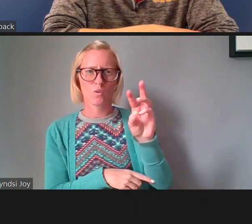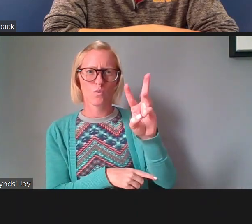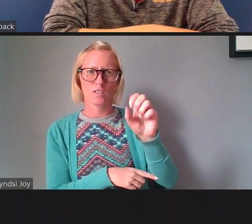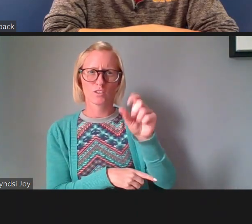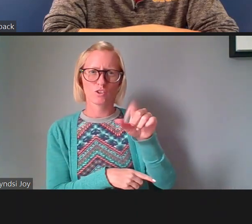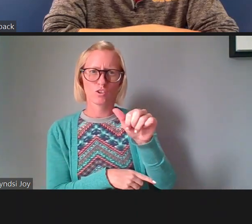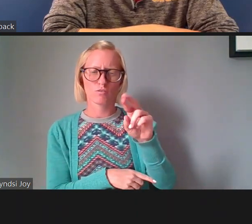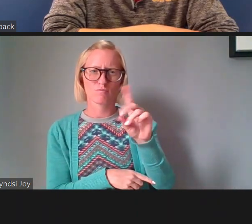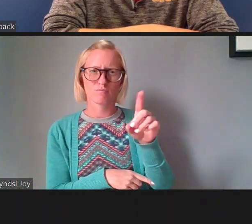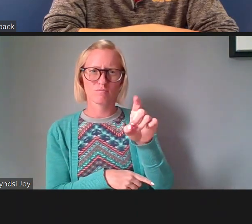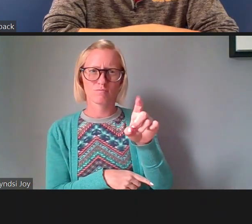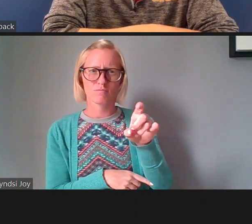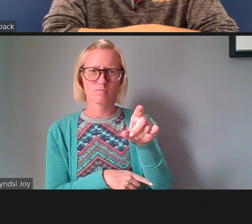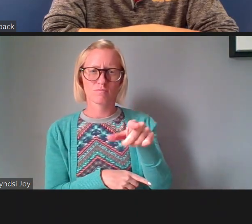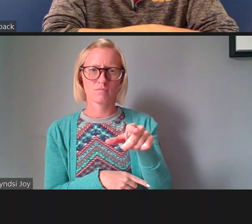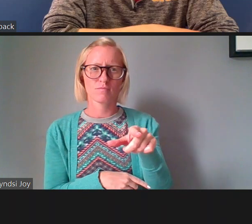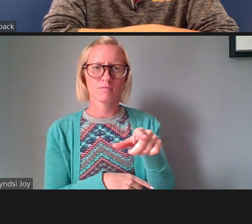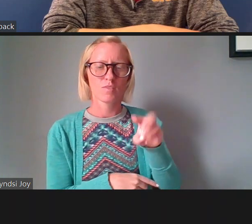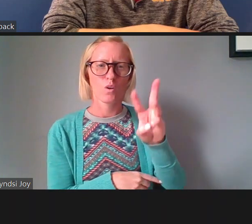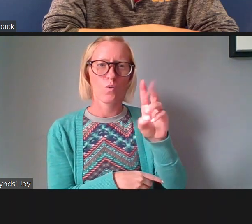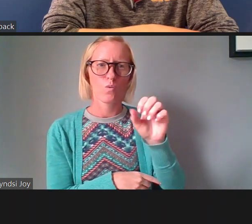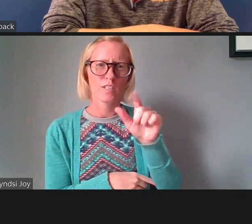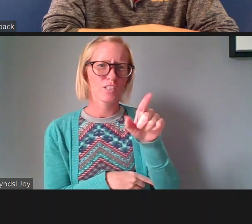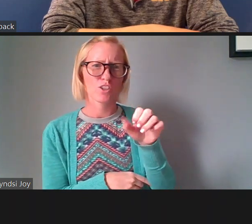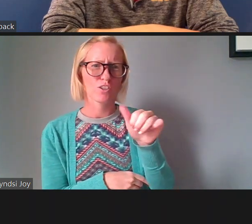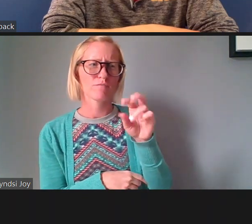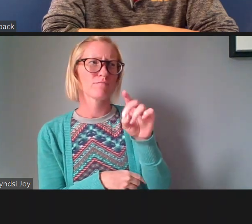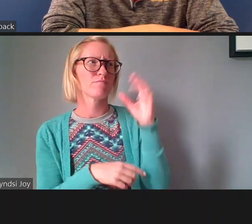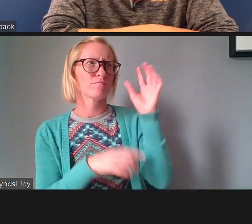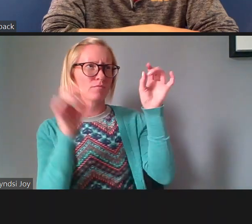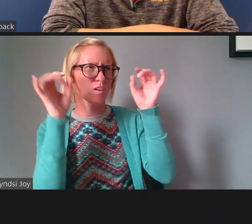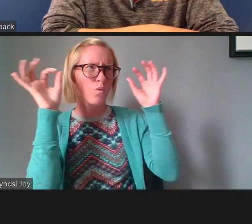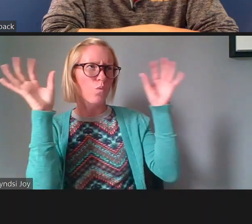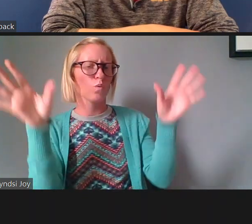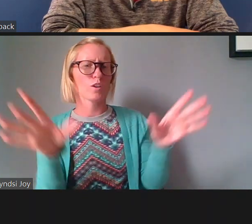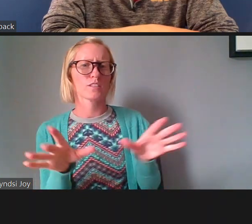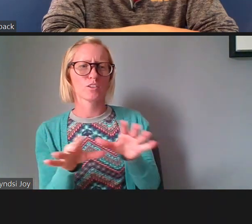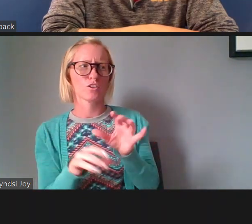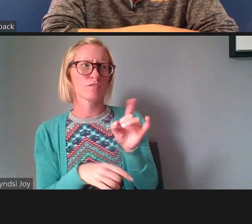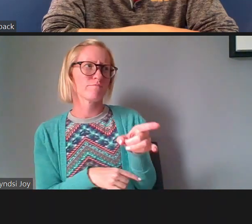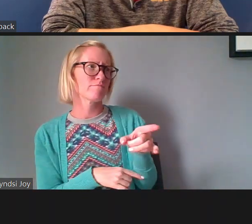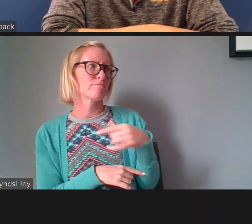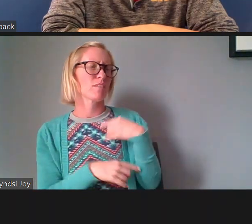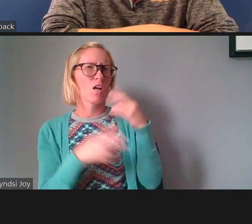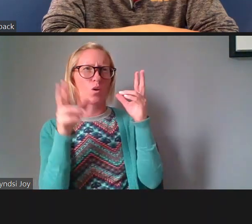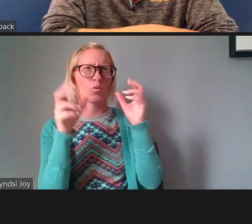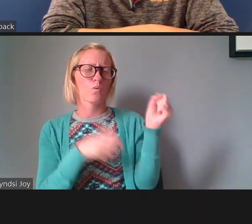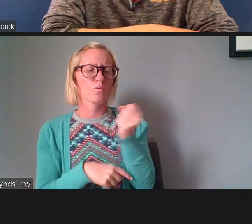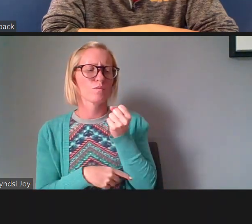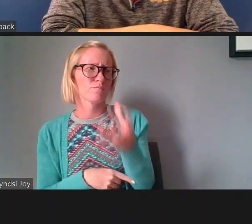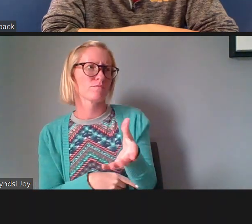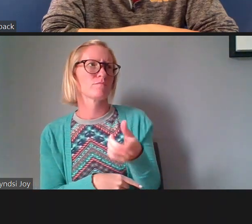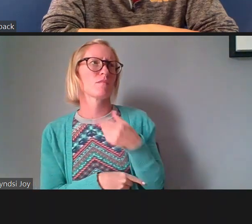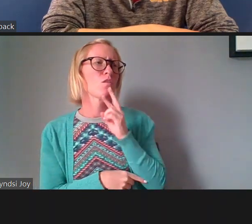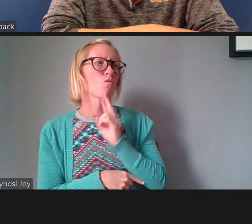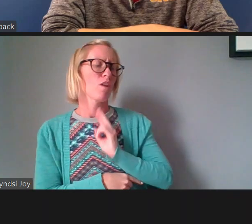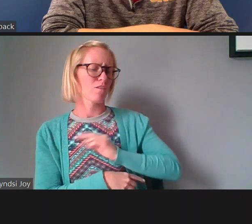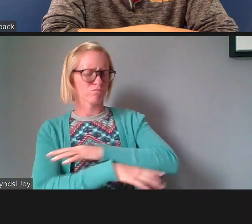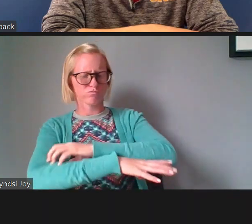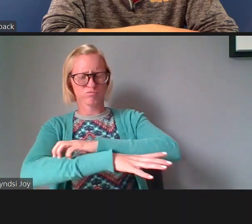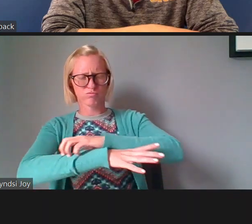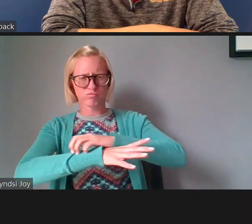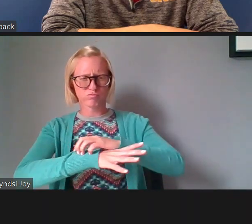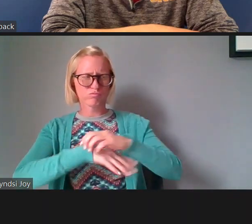obvious. All three were hot, dirty, and exhausted. Ralph was badly scratched. The creepers were as thick